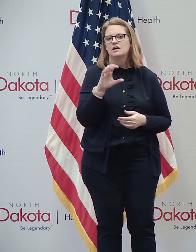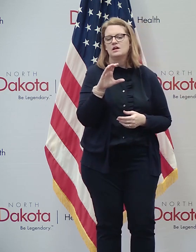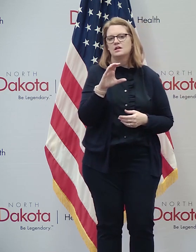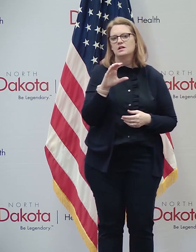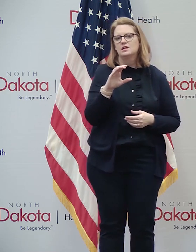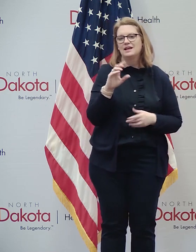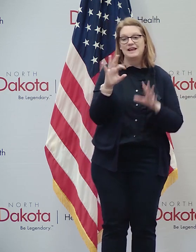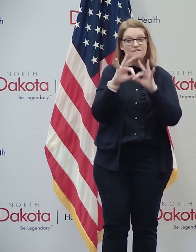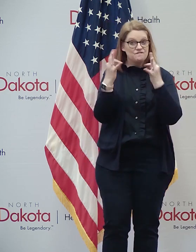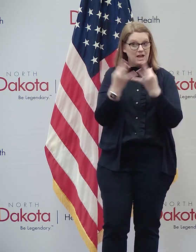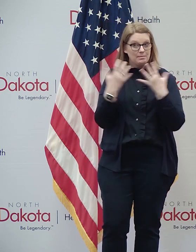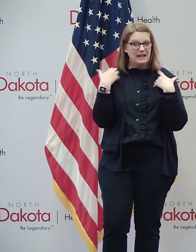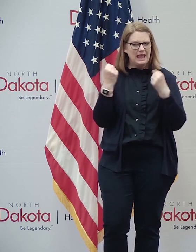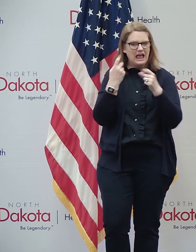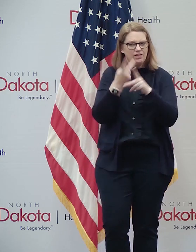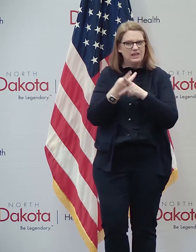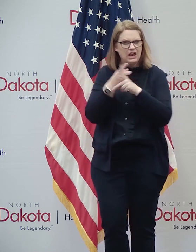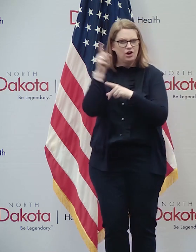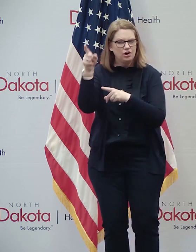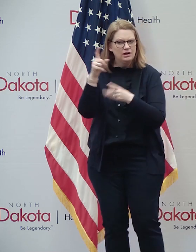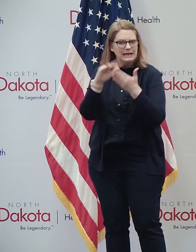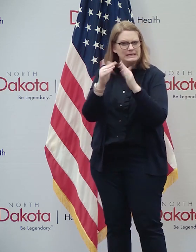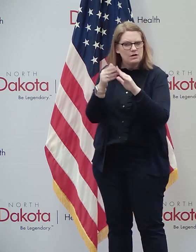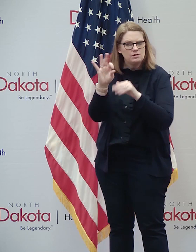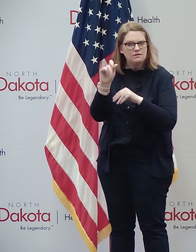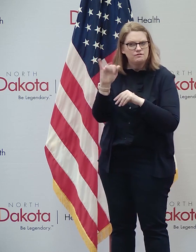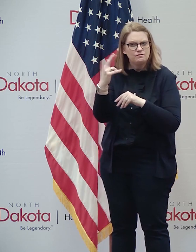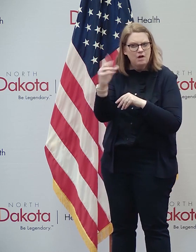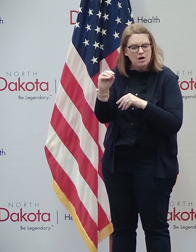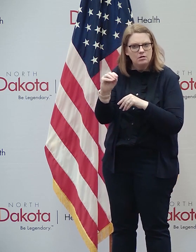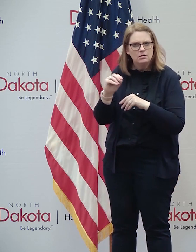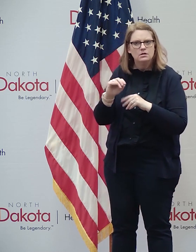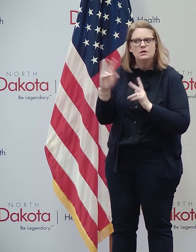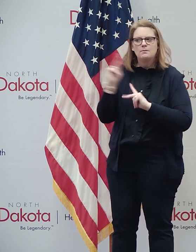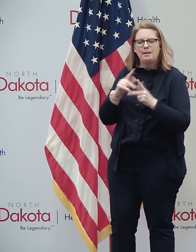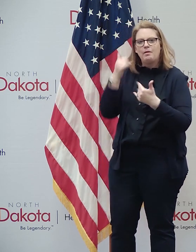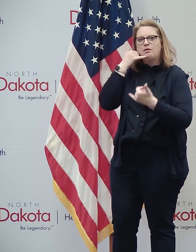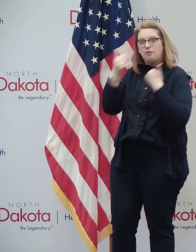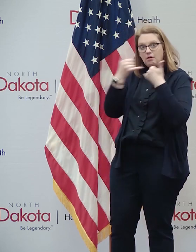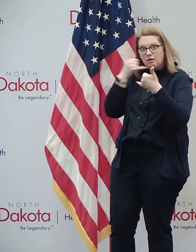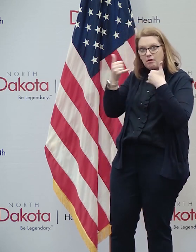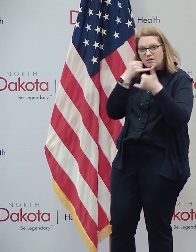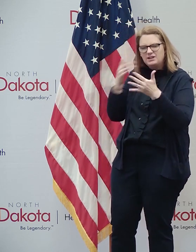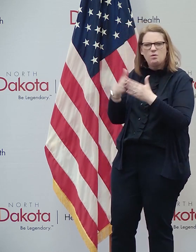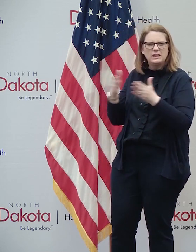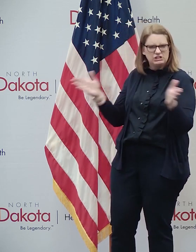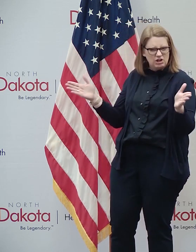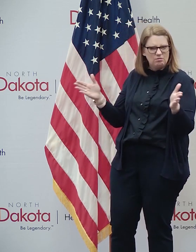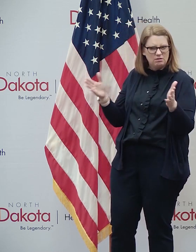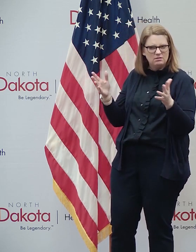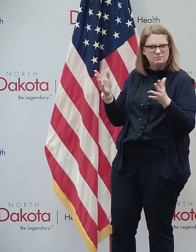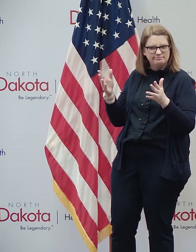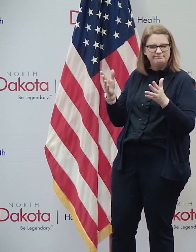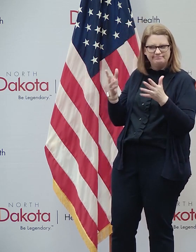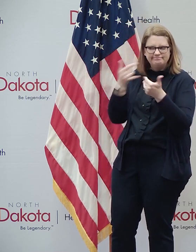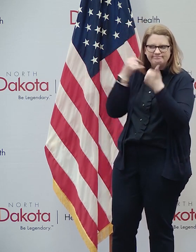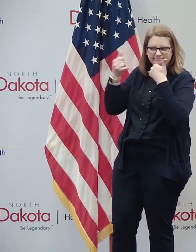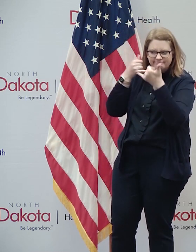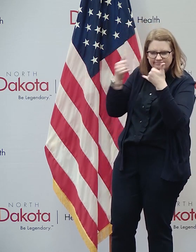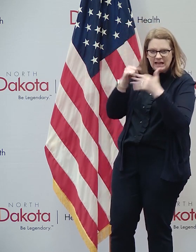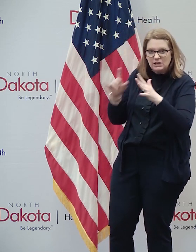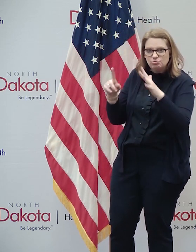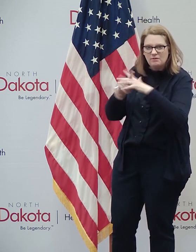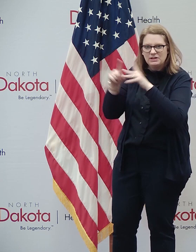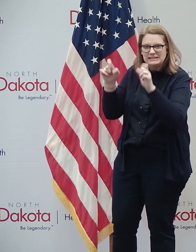family healthcare in downtown Fargo has had a number of people calling from the general public and showing up there for